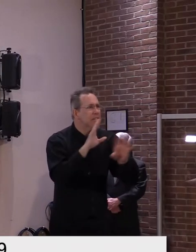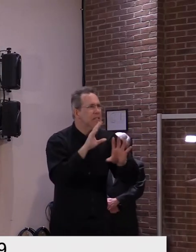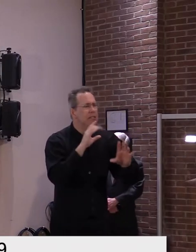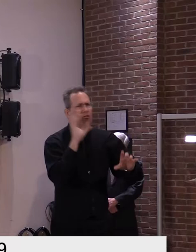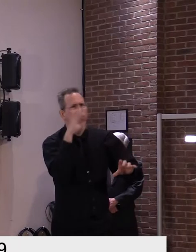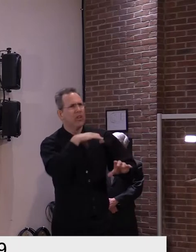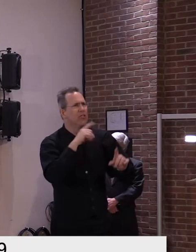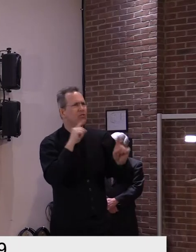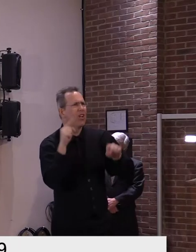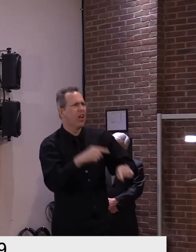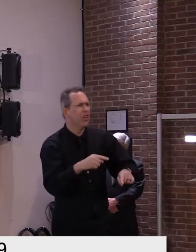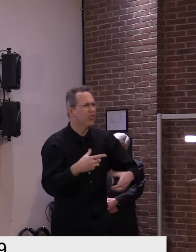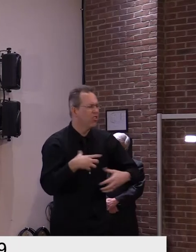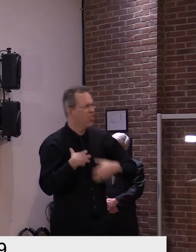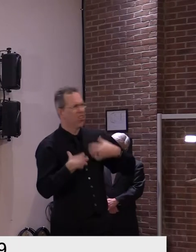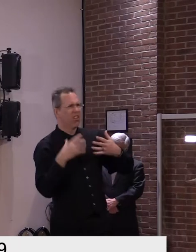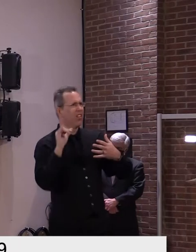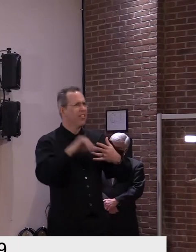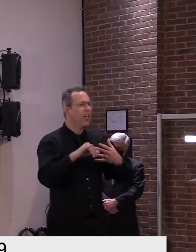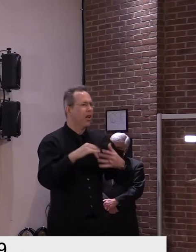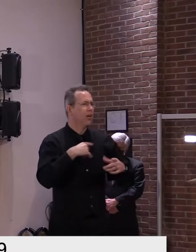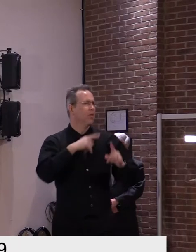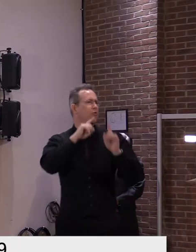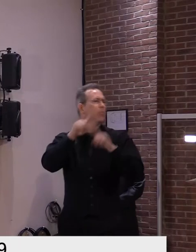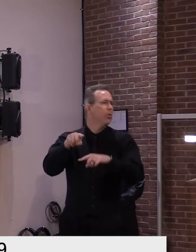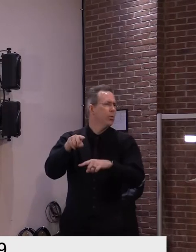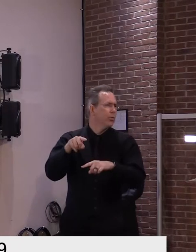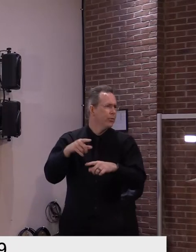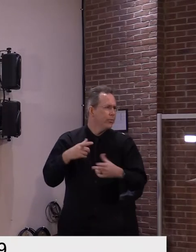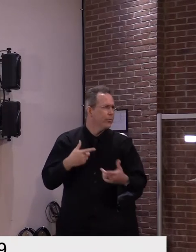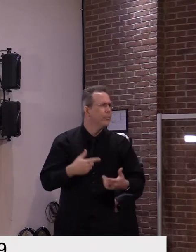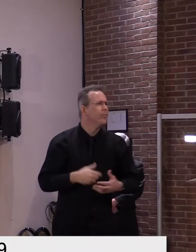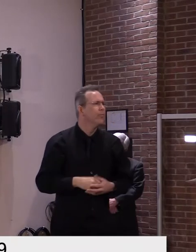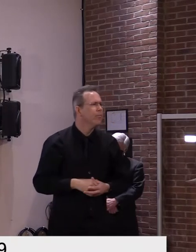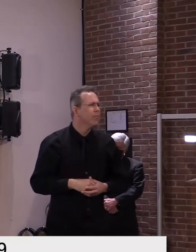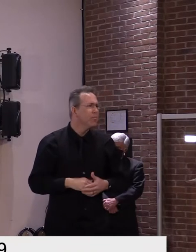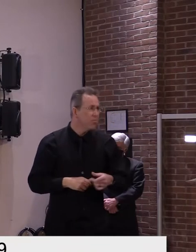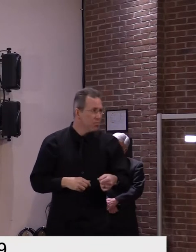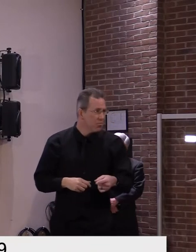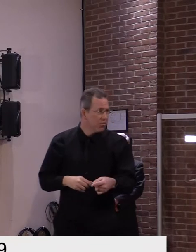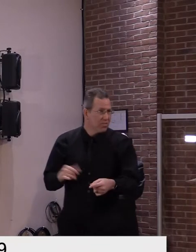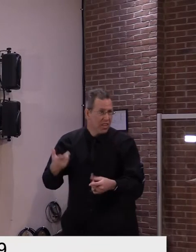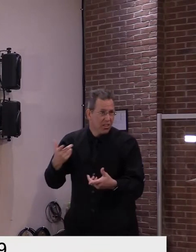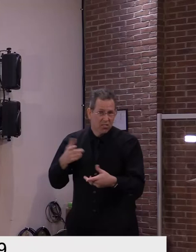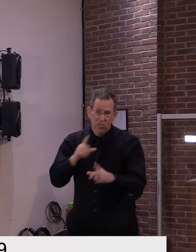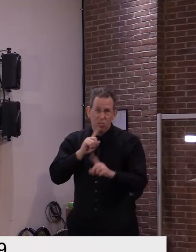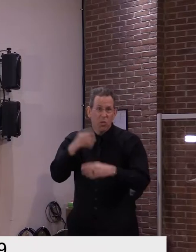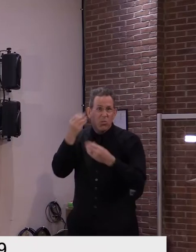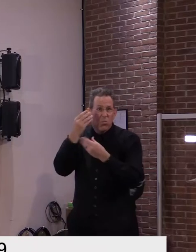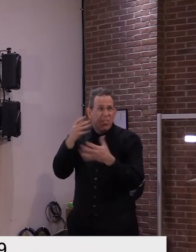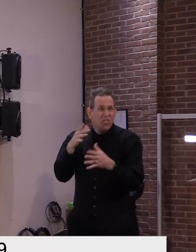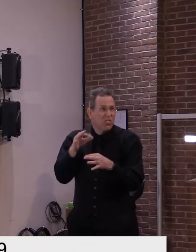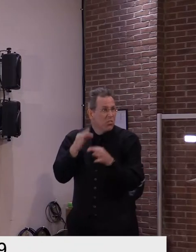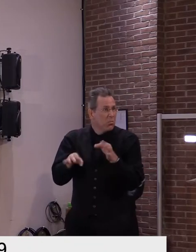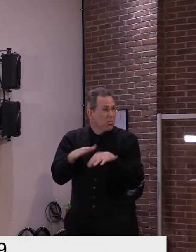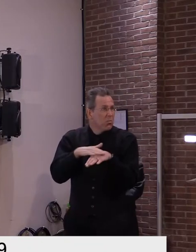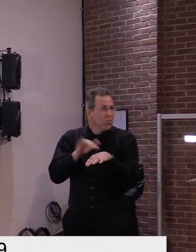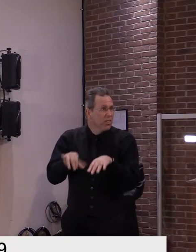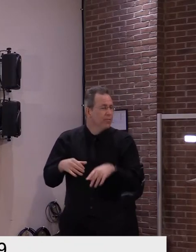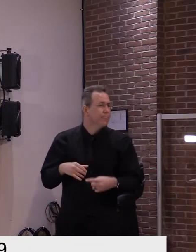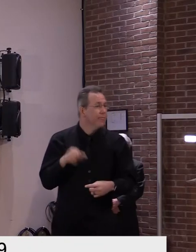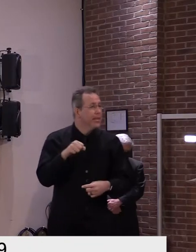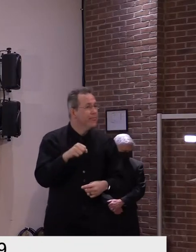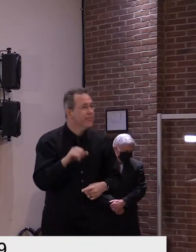So that is a purely self-reporting yes. framework? All right.